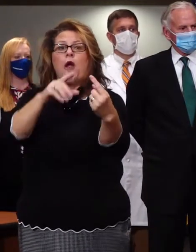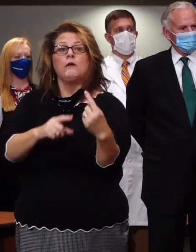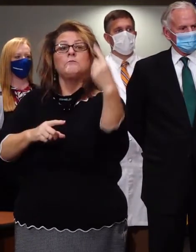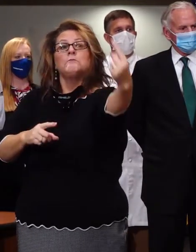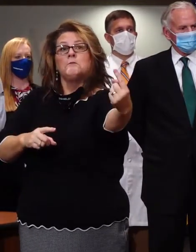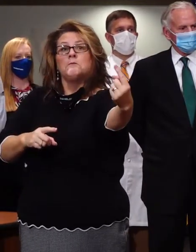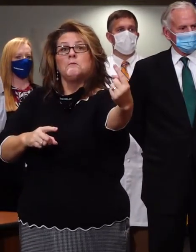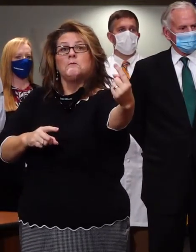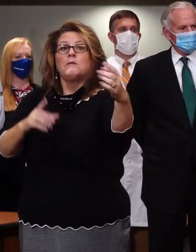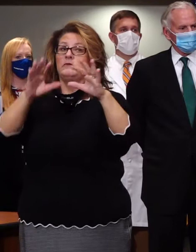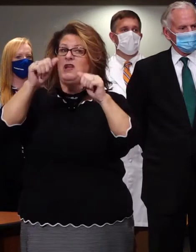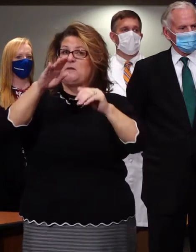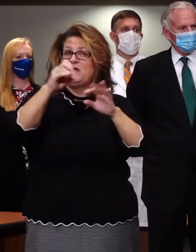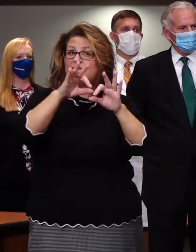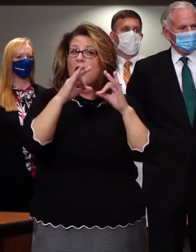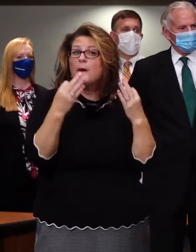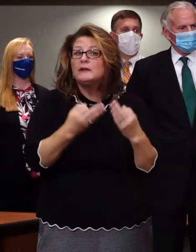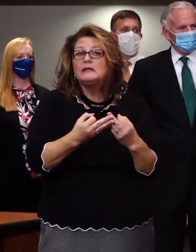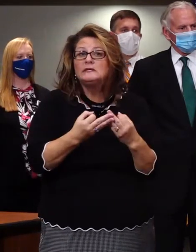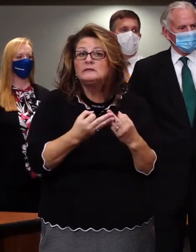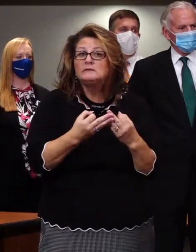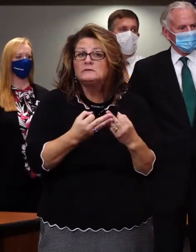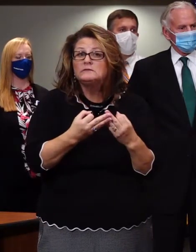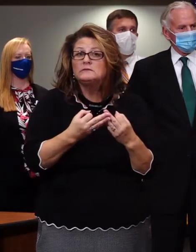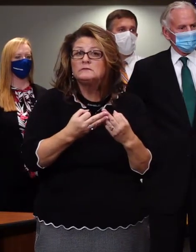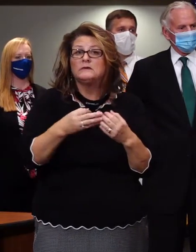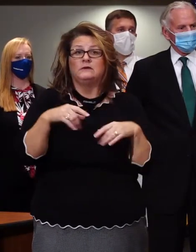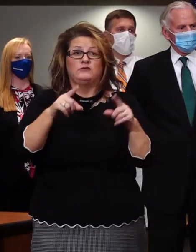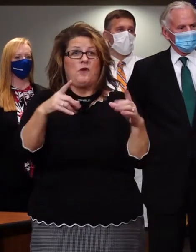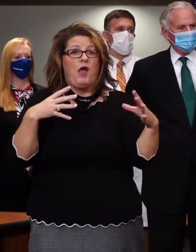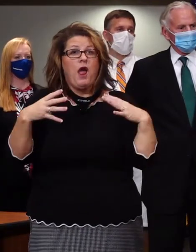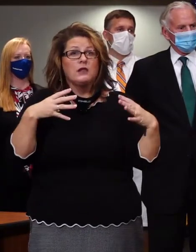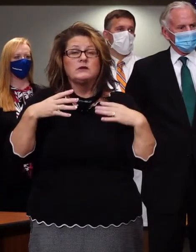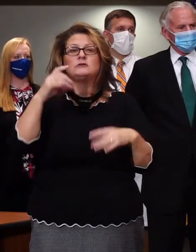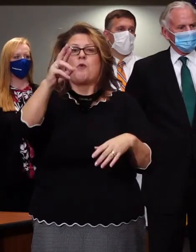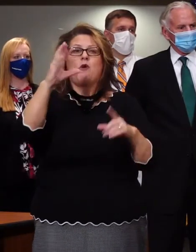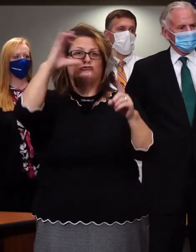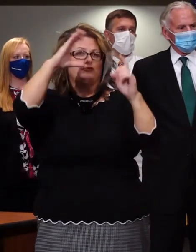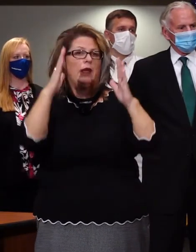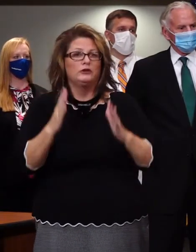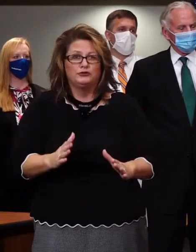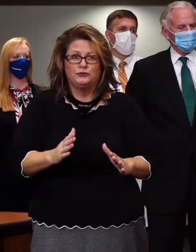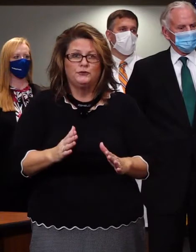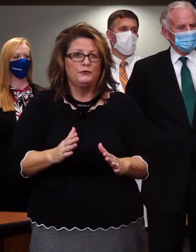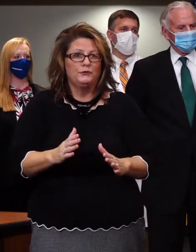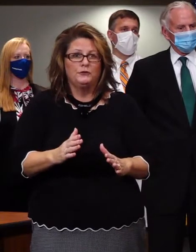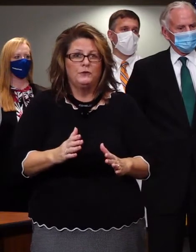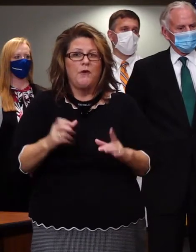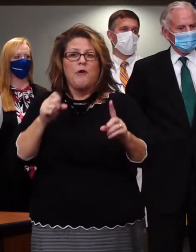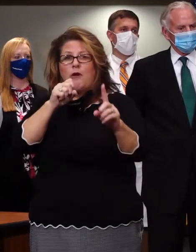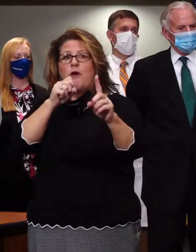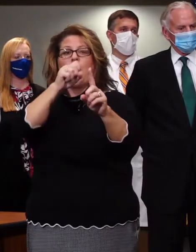our family members who we're welcoming into our homes during the holidays, or they're people that you don't know, then you reduce your chance of